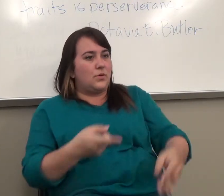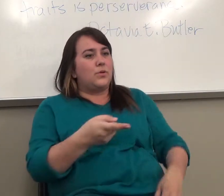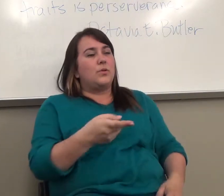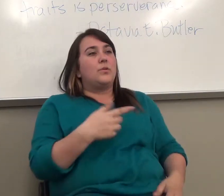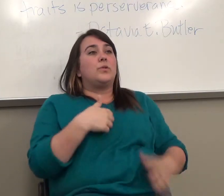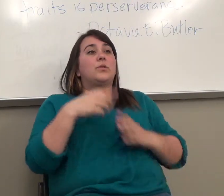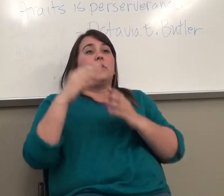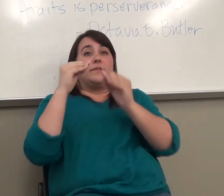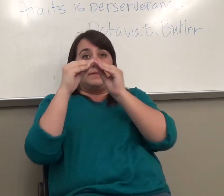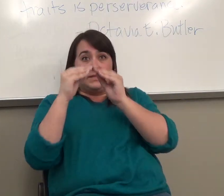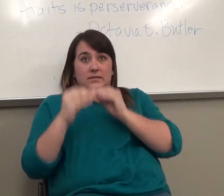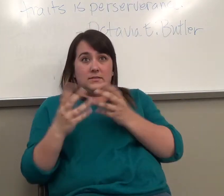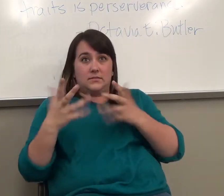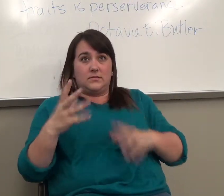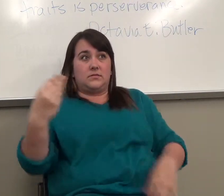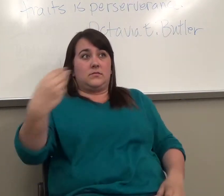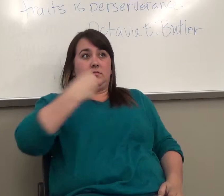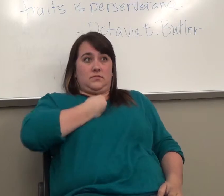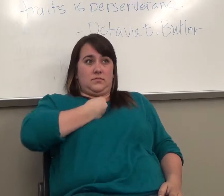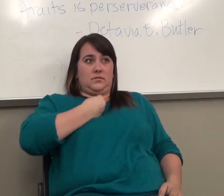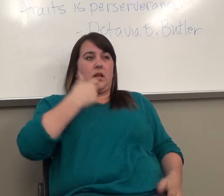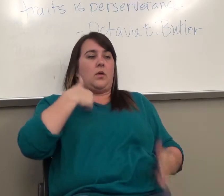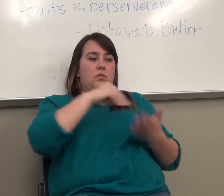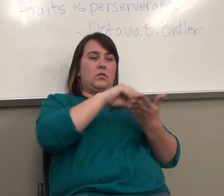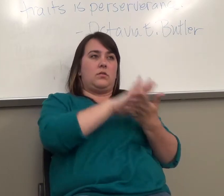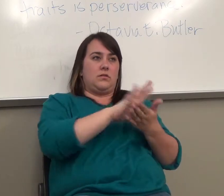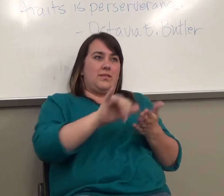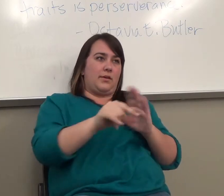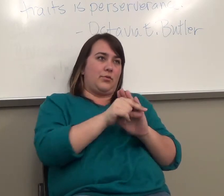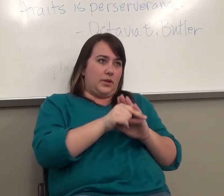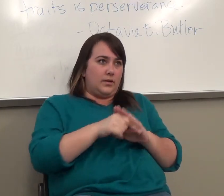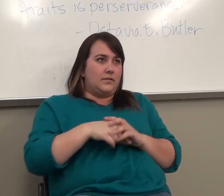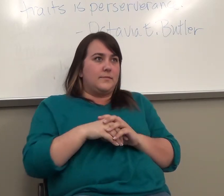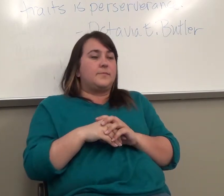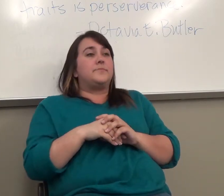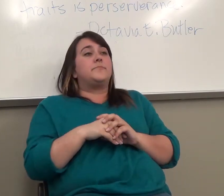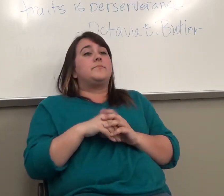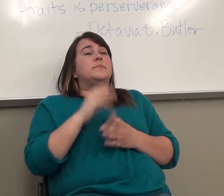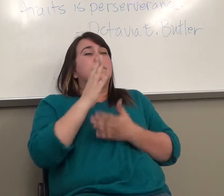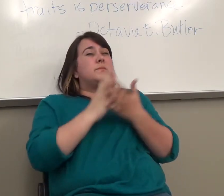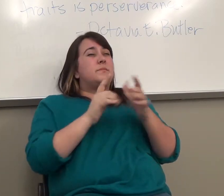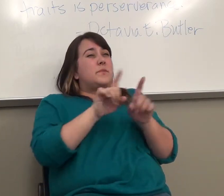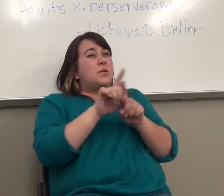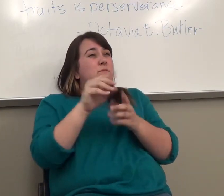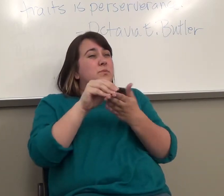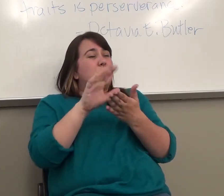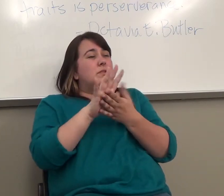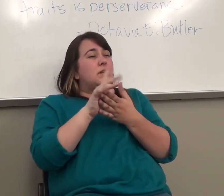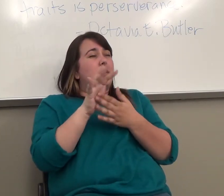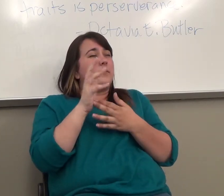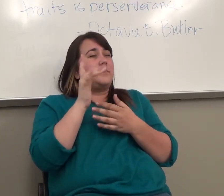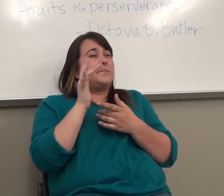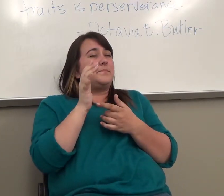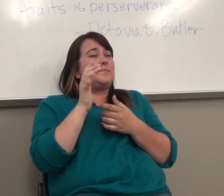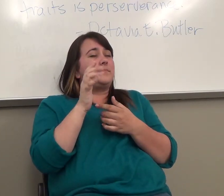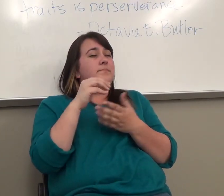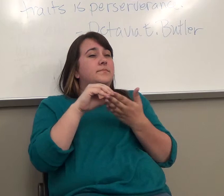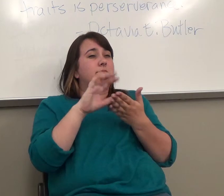in, okay? I think on this one, on some of them, I also put, oh yeah, I also put this.